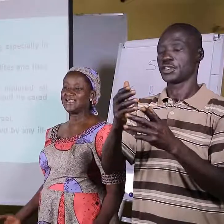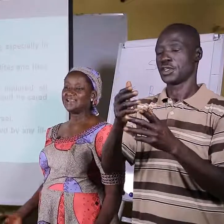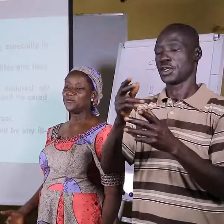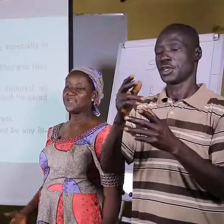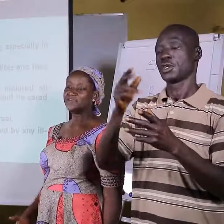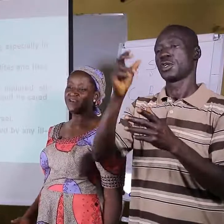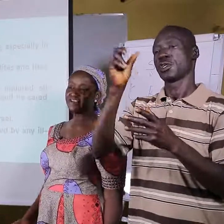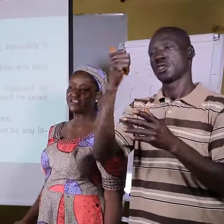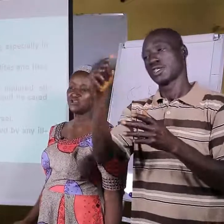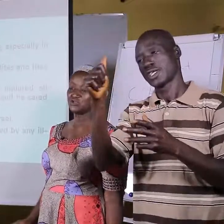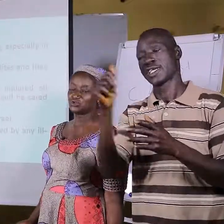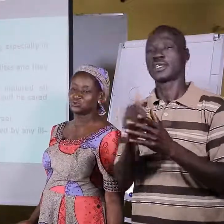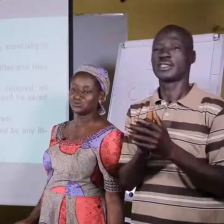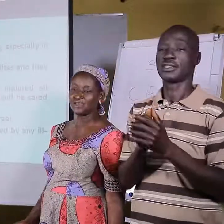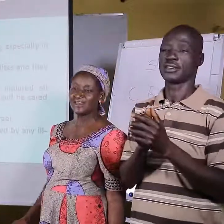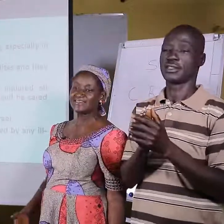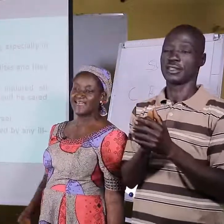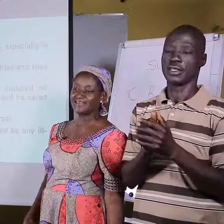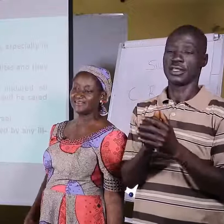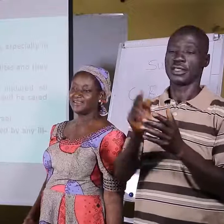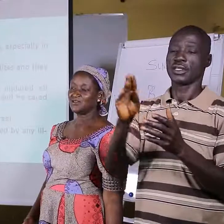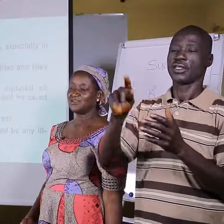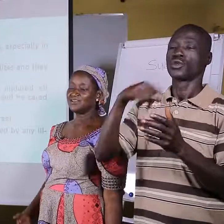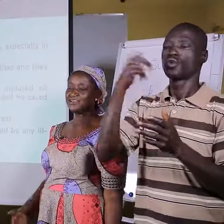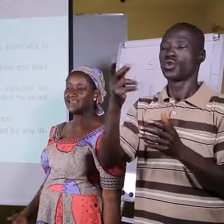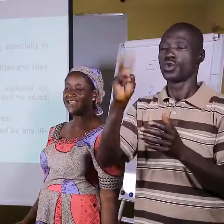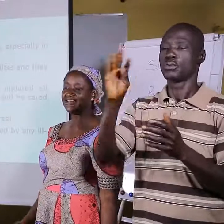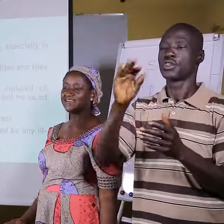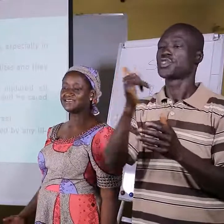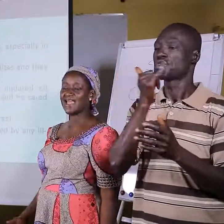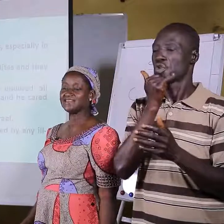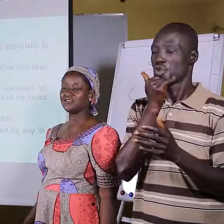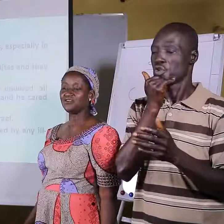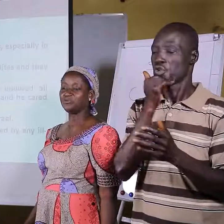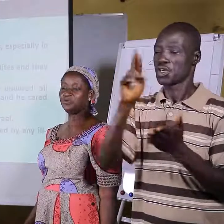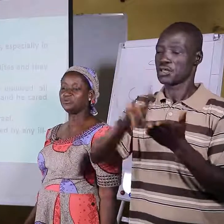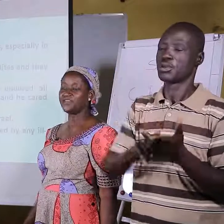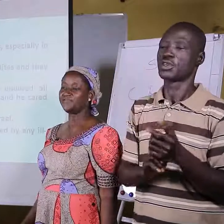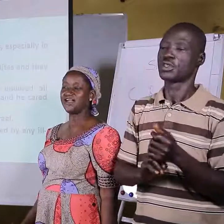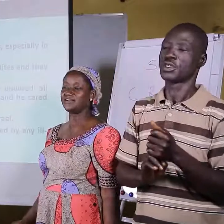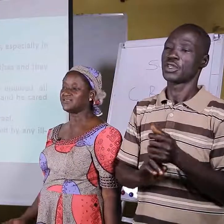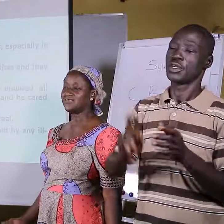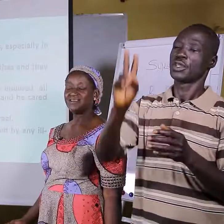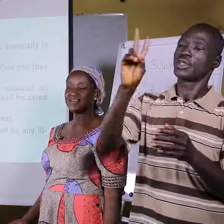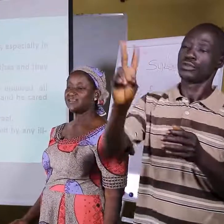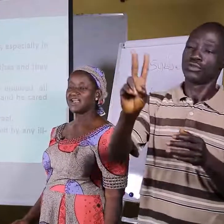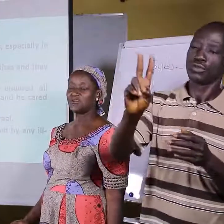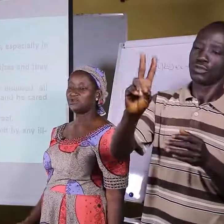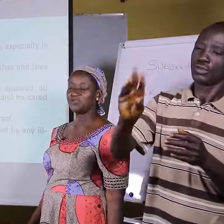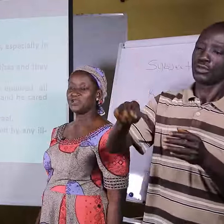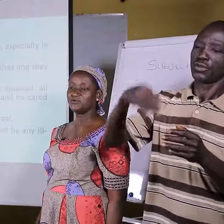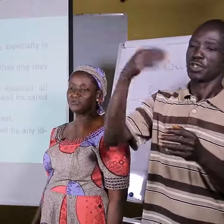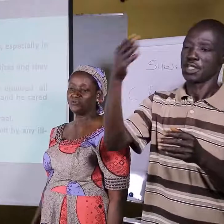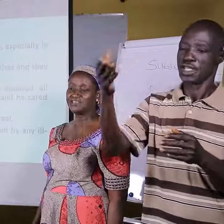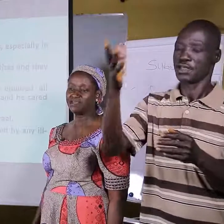that they were divided into two. 10, seeing the sizes of the people, they felt they